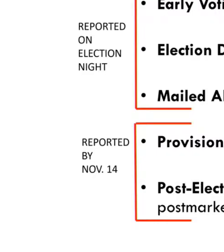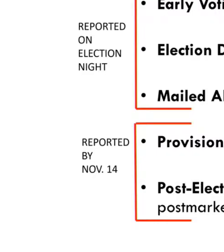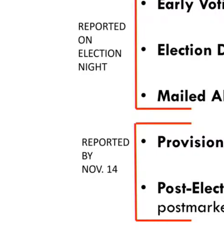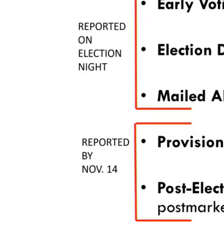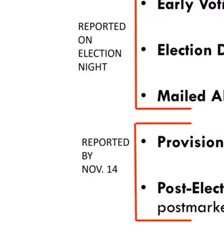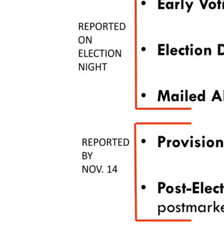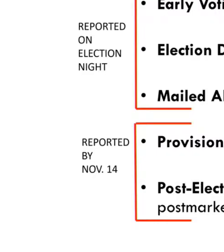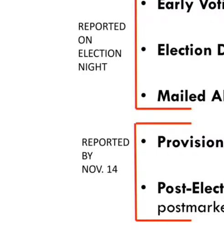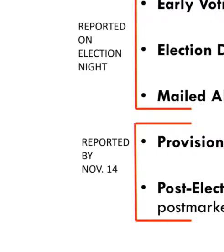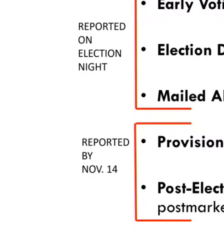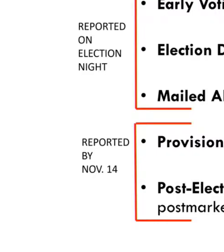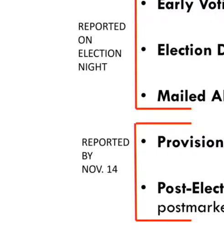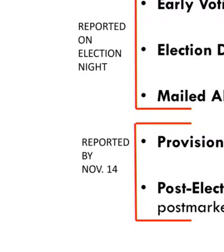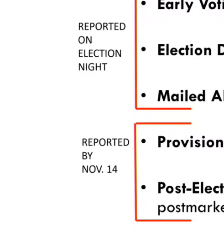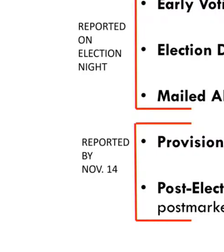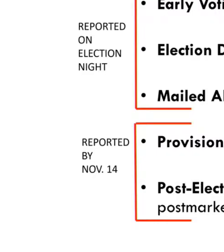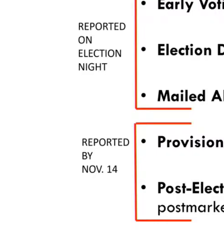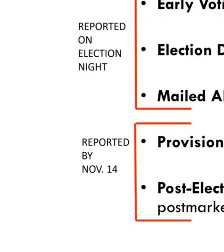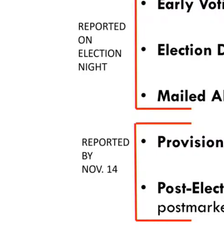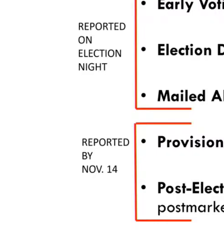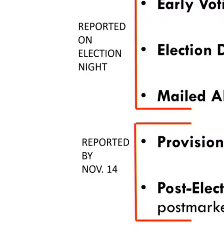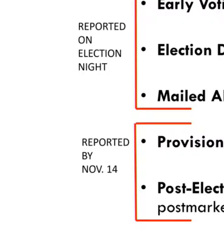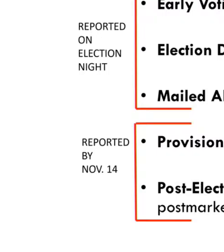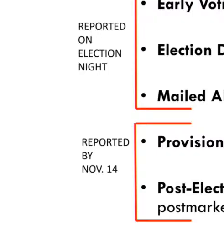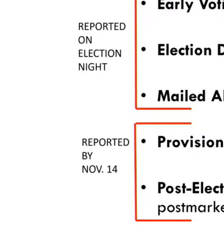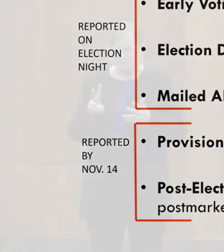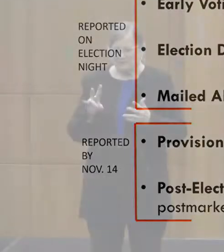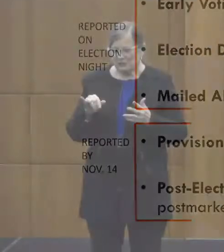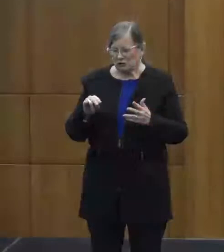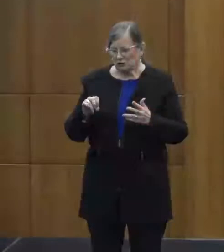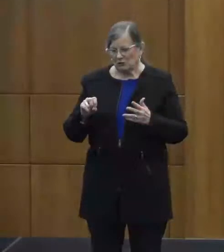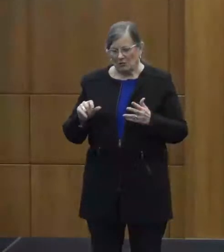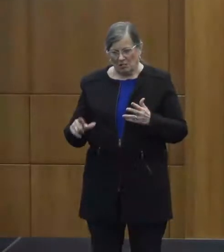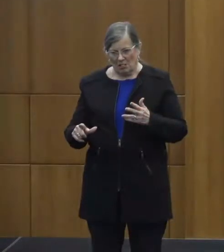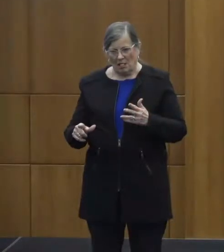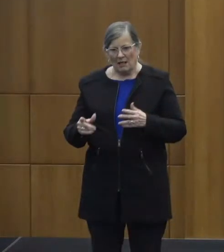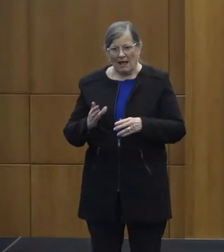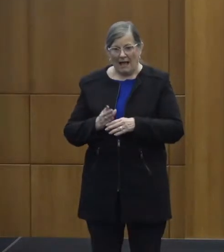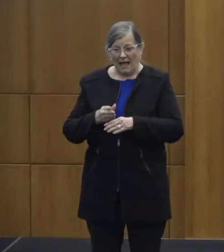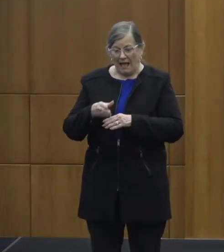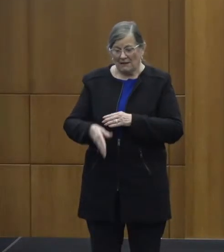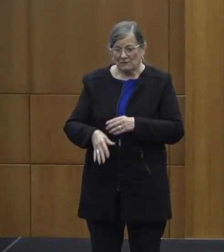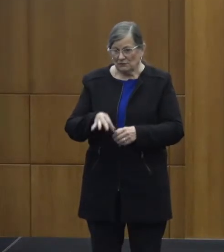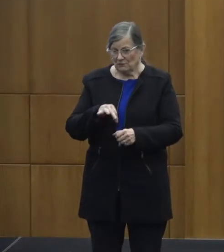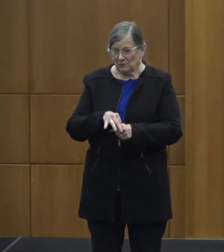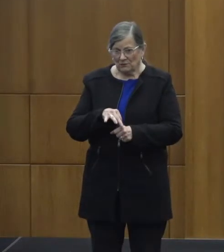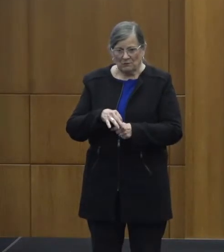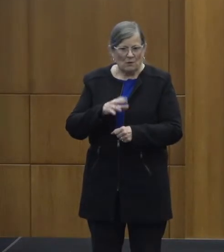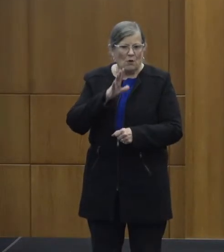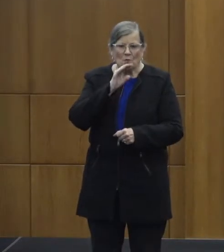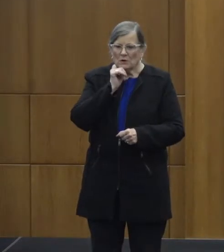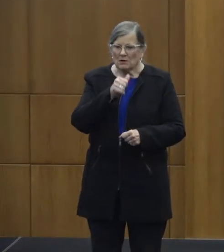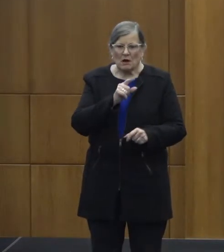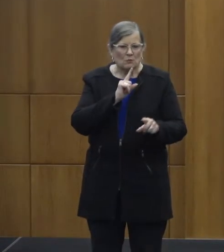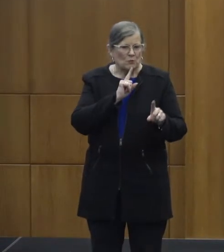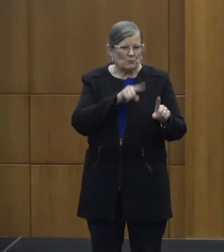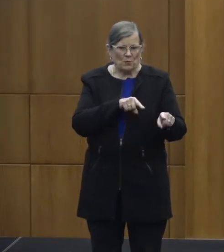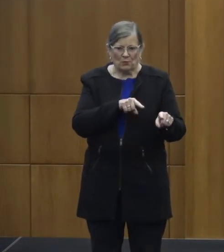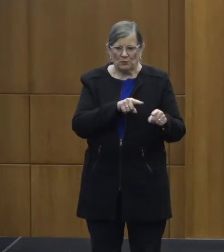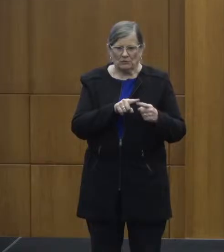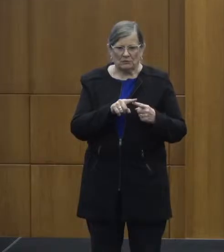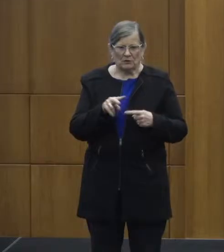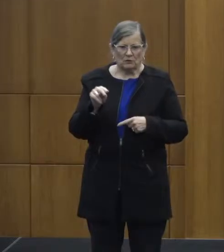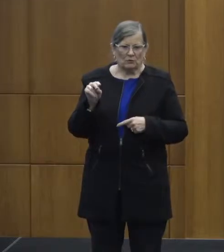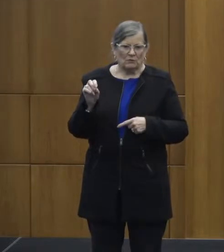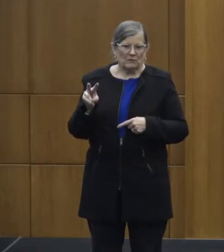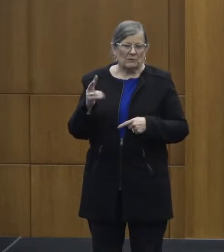reported until November 14th. When looking at the results, you can look at individual race results,